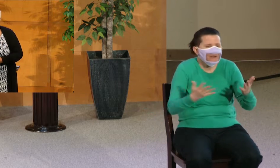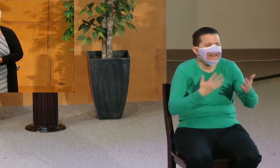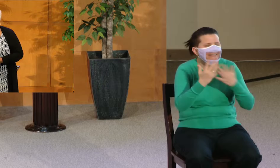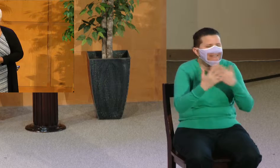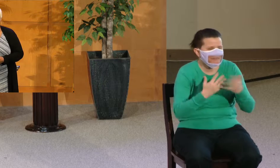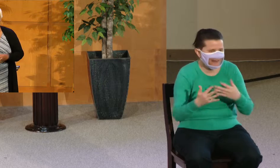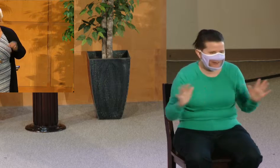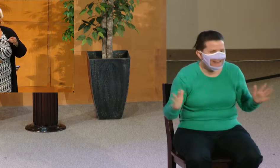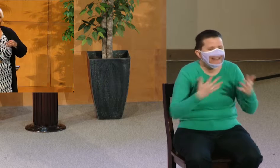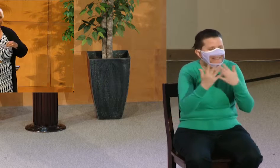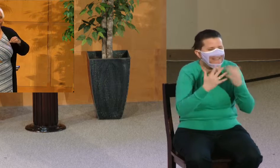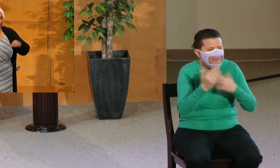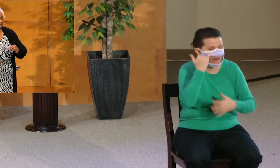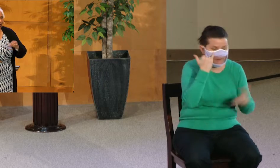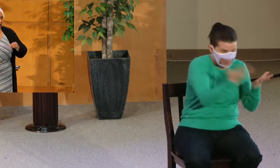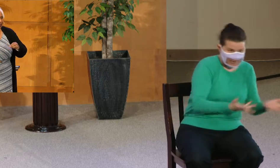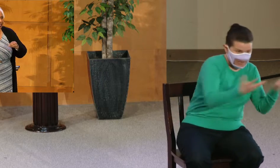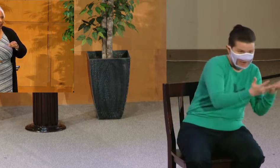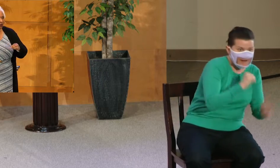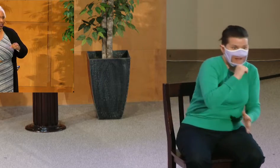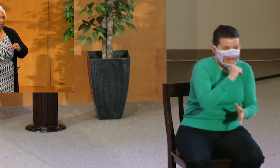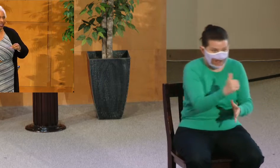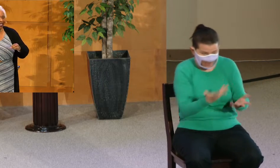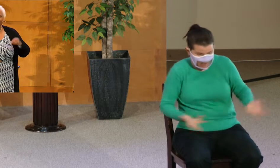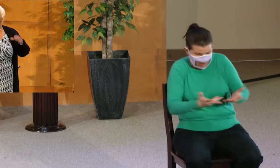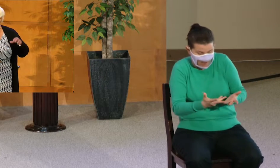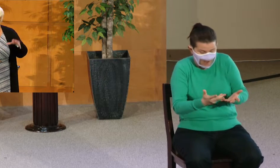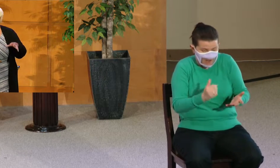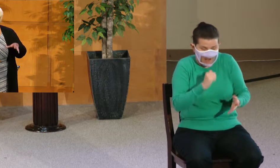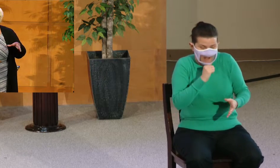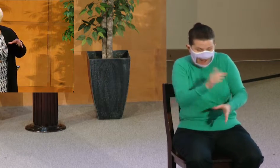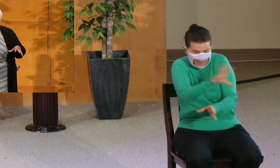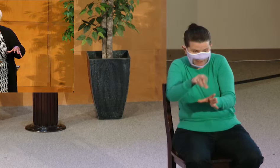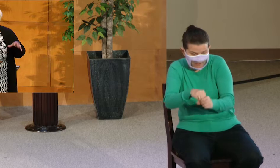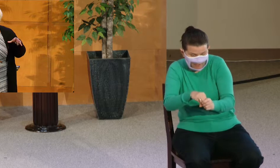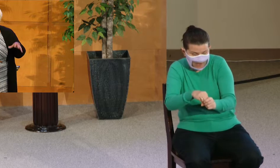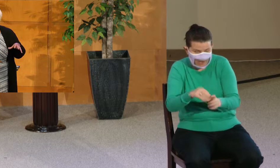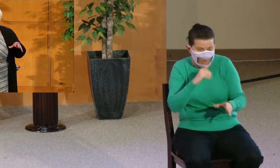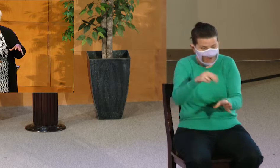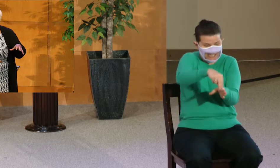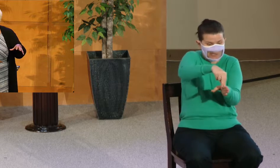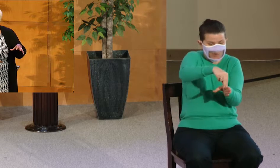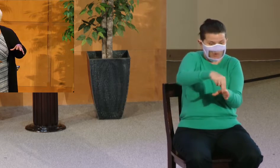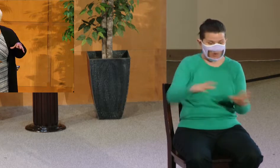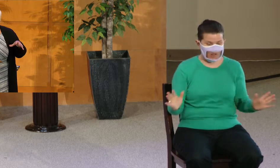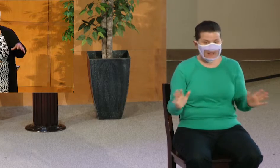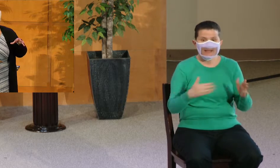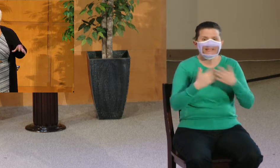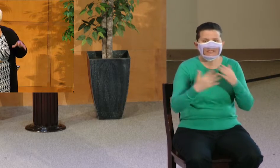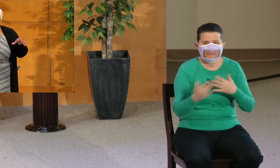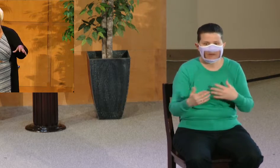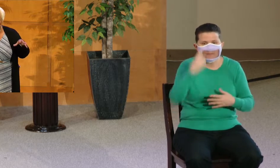Switzerland, you are here now in this community, and this community is a family system.